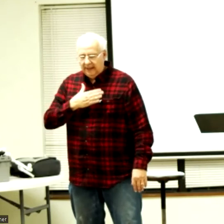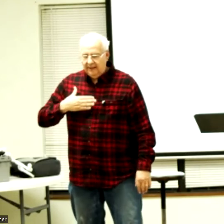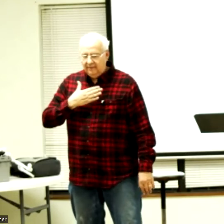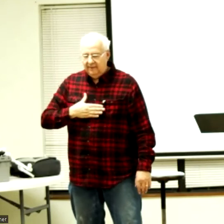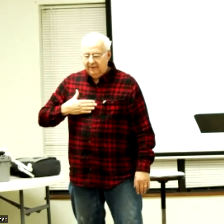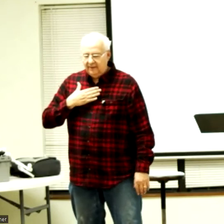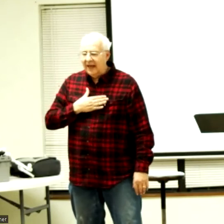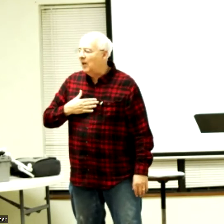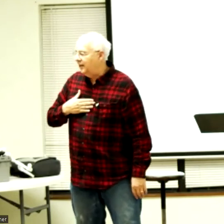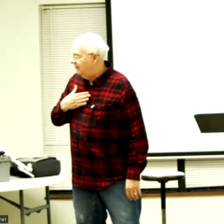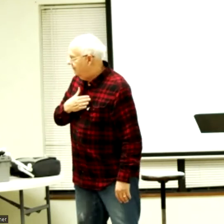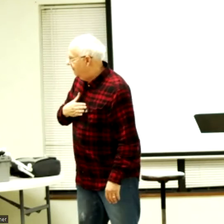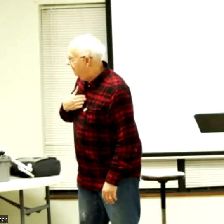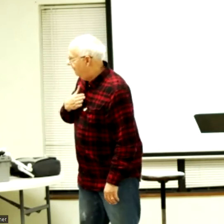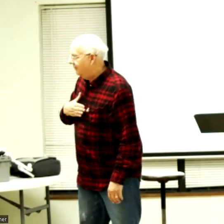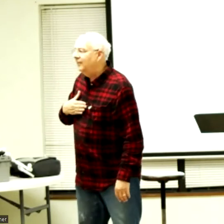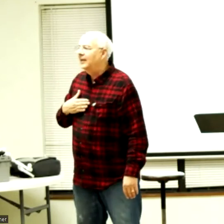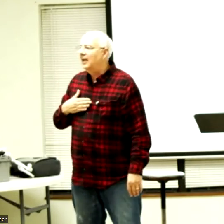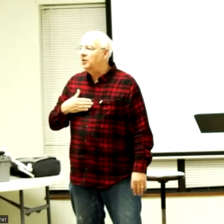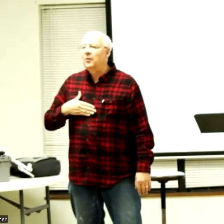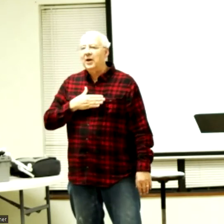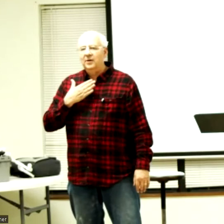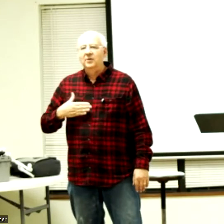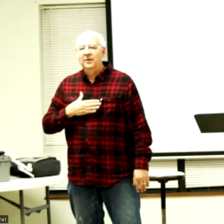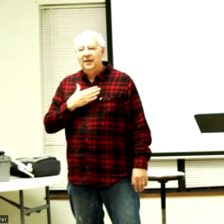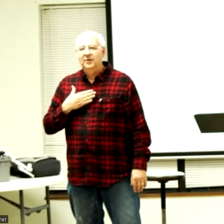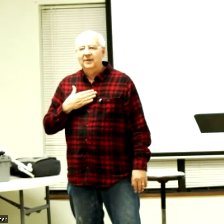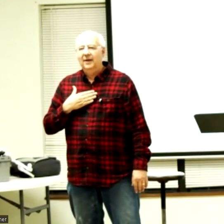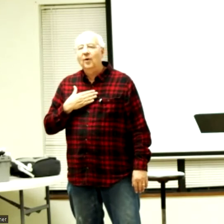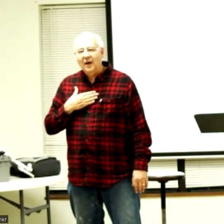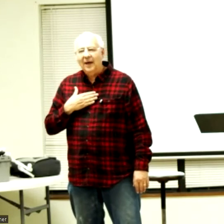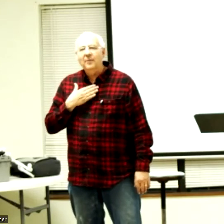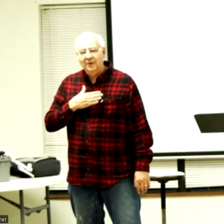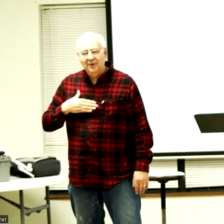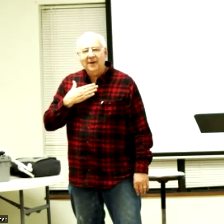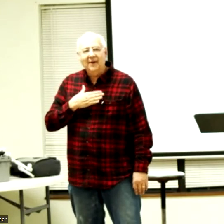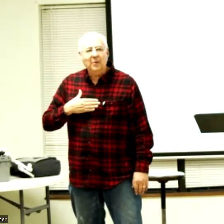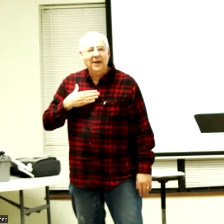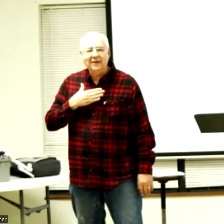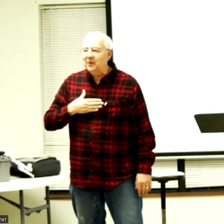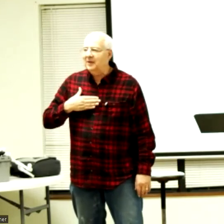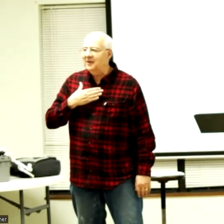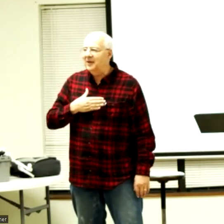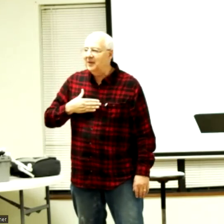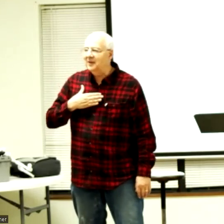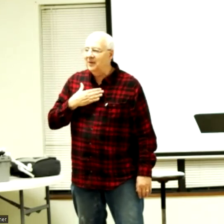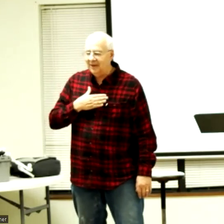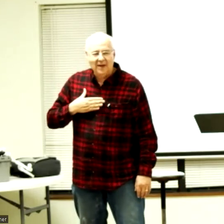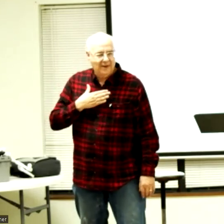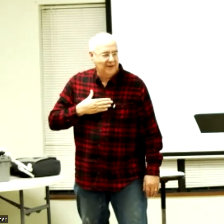a clockwise. It looks weird to do this. I don't know why, but everybody, clockwise.